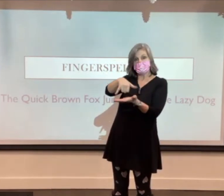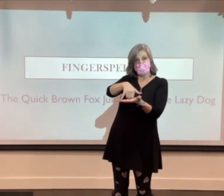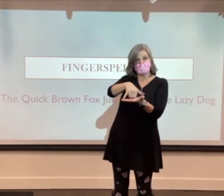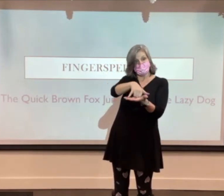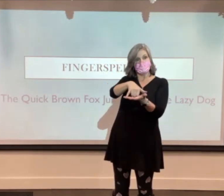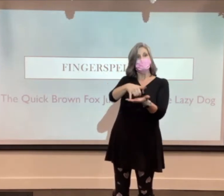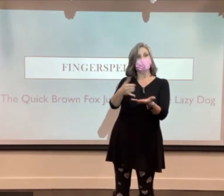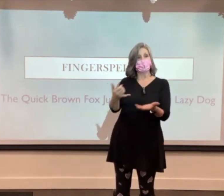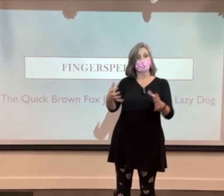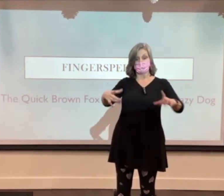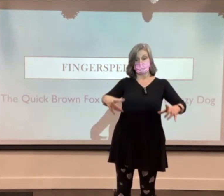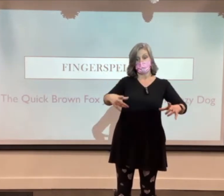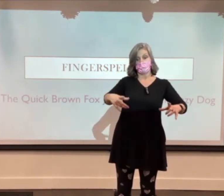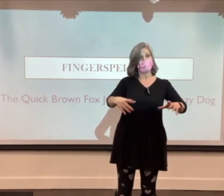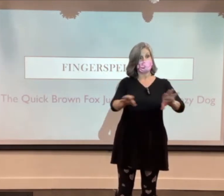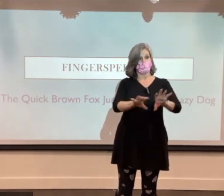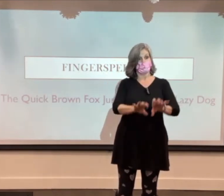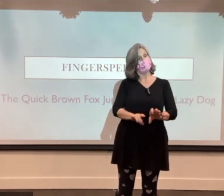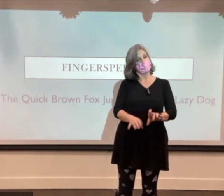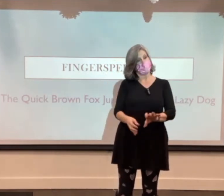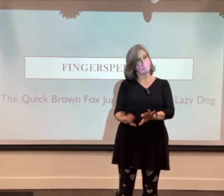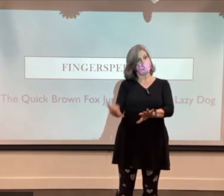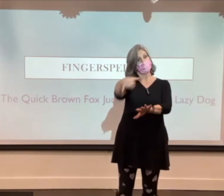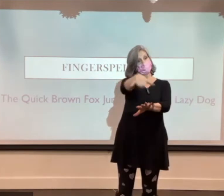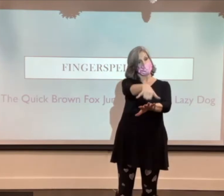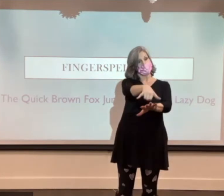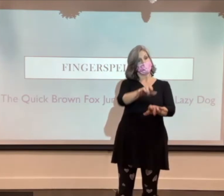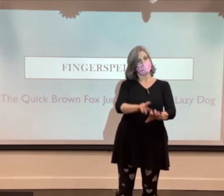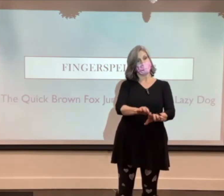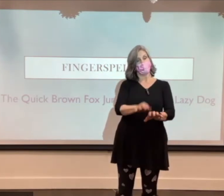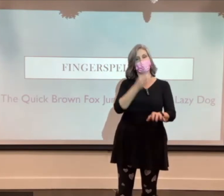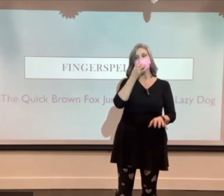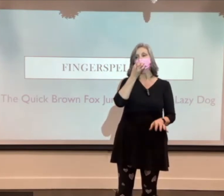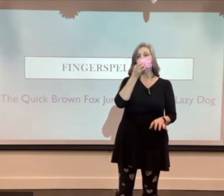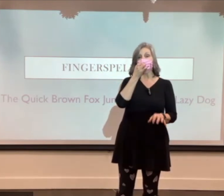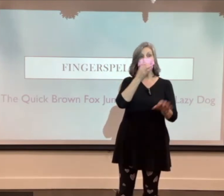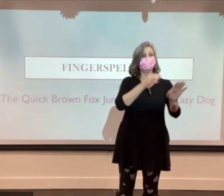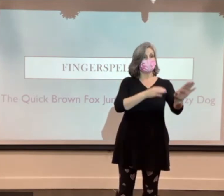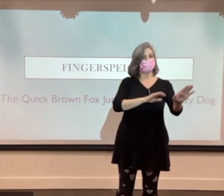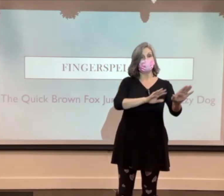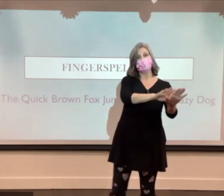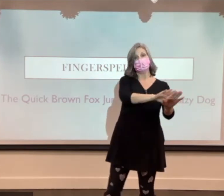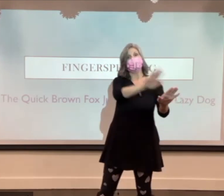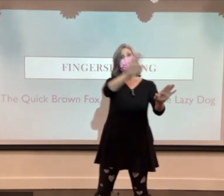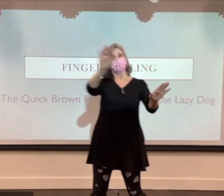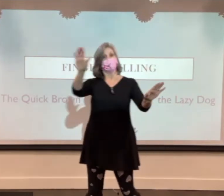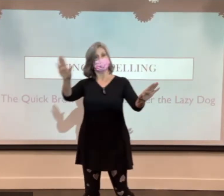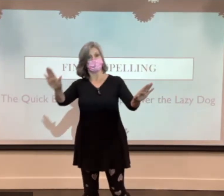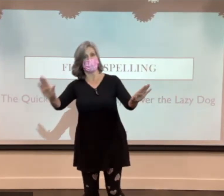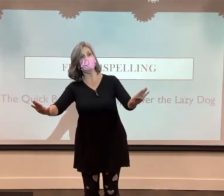make? So basically it was an old computer style thing and the TTY would go on it. So if you were deaf and you were communicating with someone else who